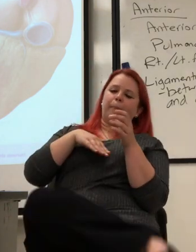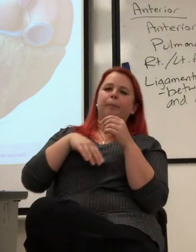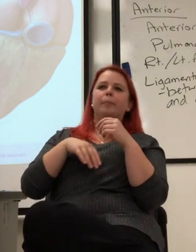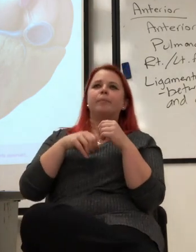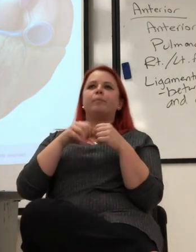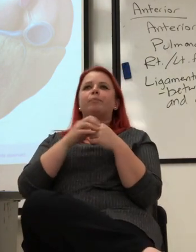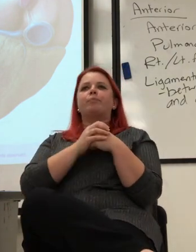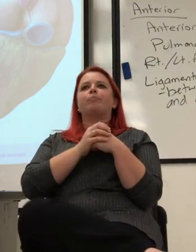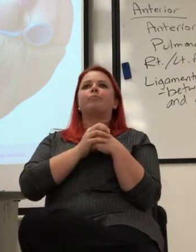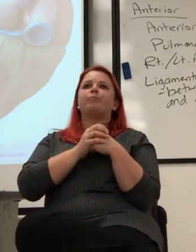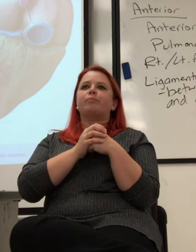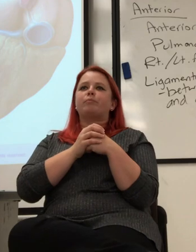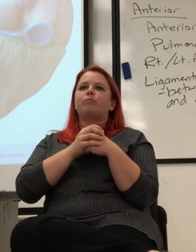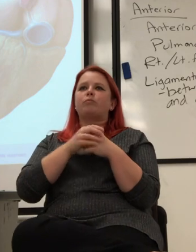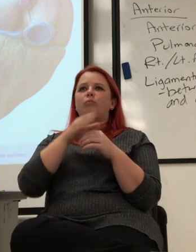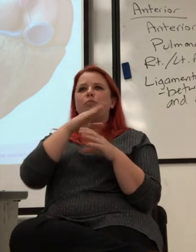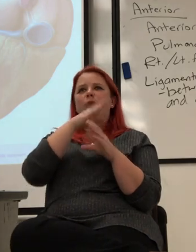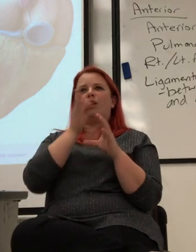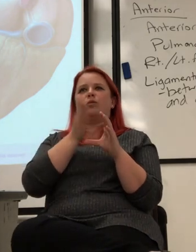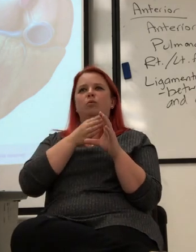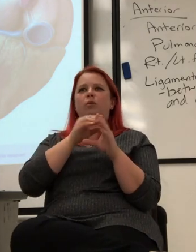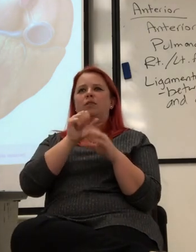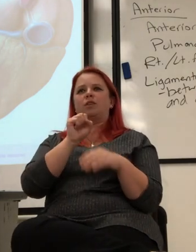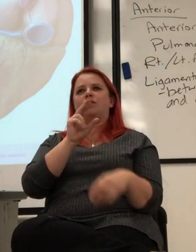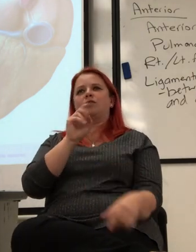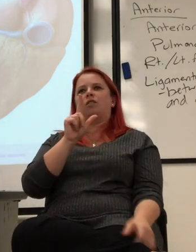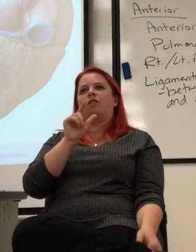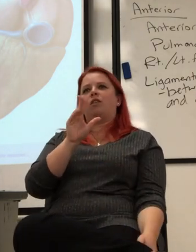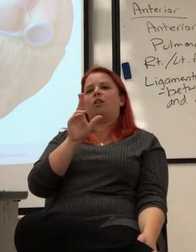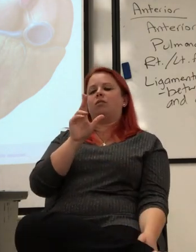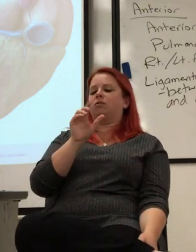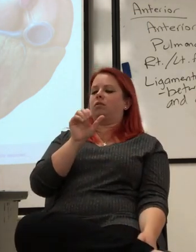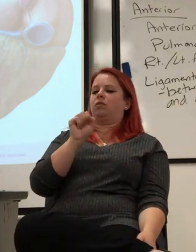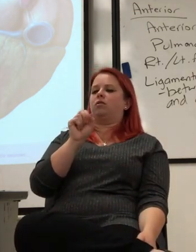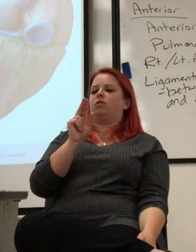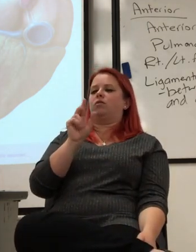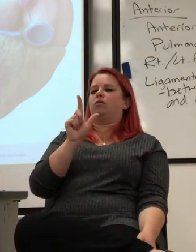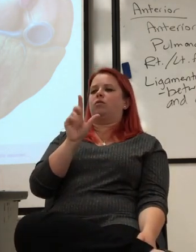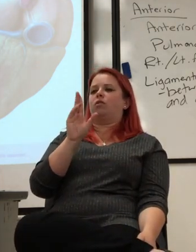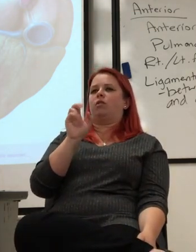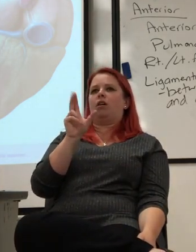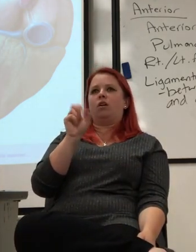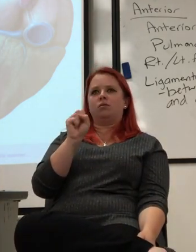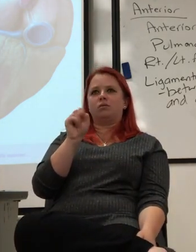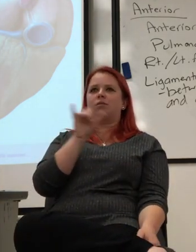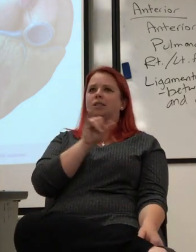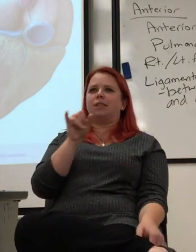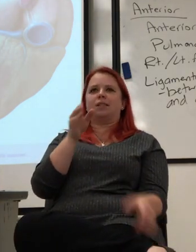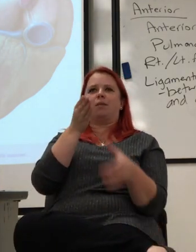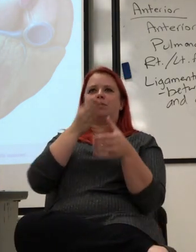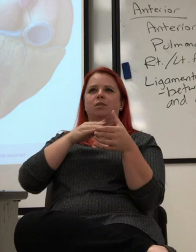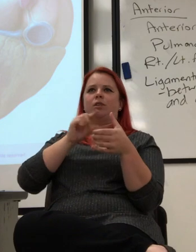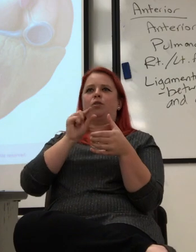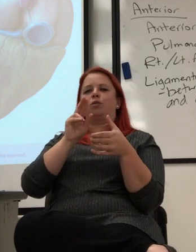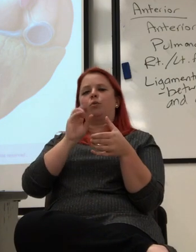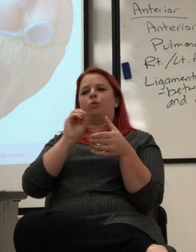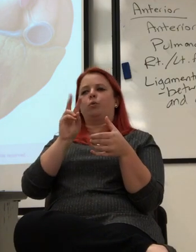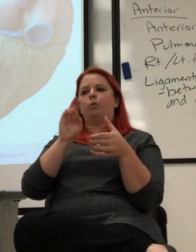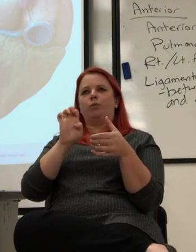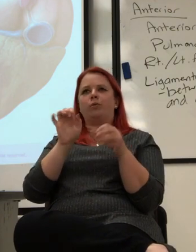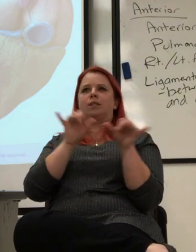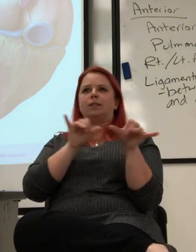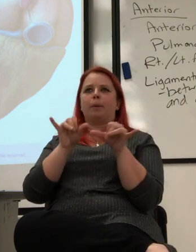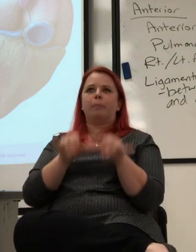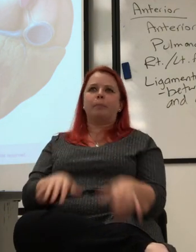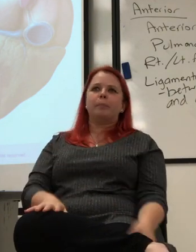groove, or a groove is a sulcus. If a book calls it sulcus, same thing as a groove. Okay.